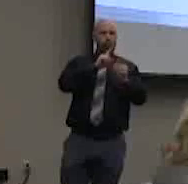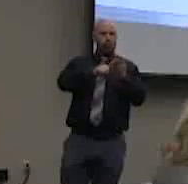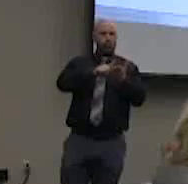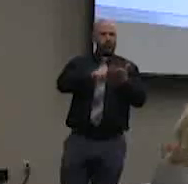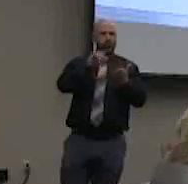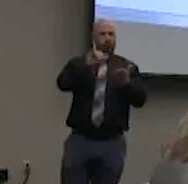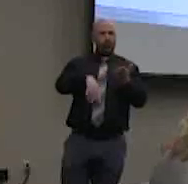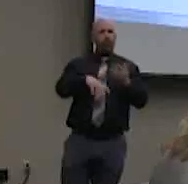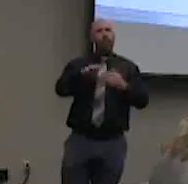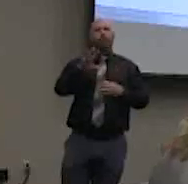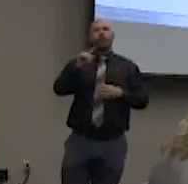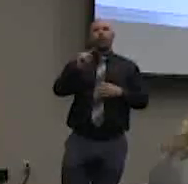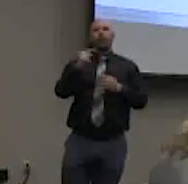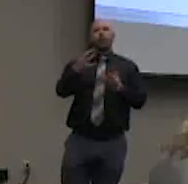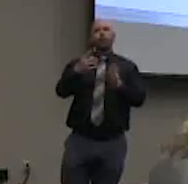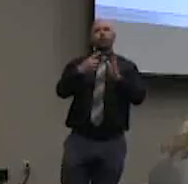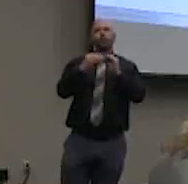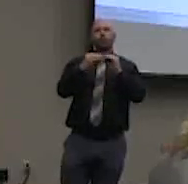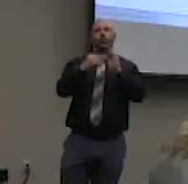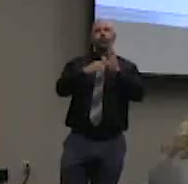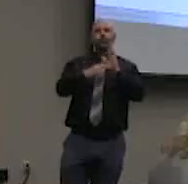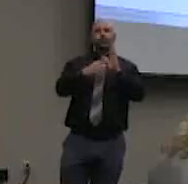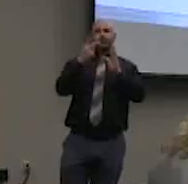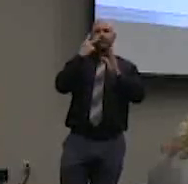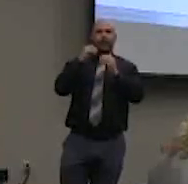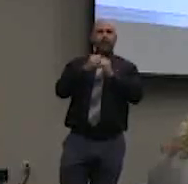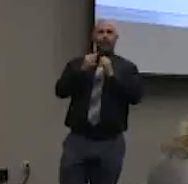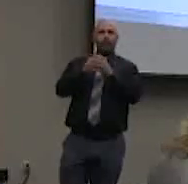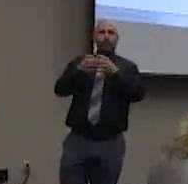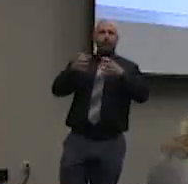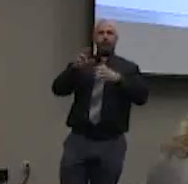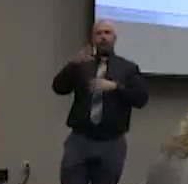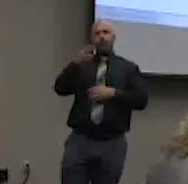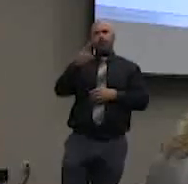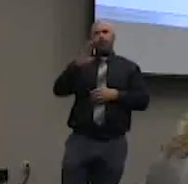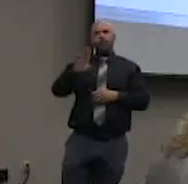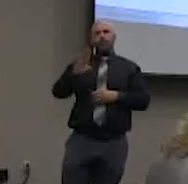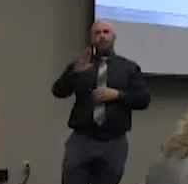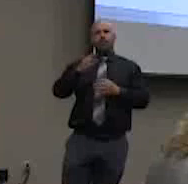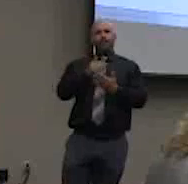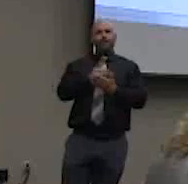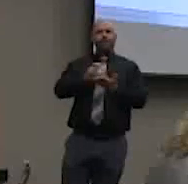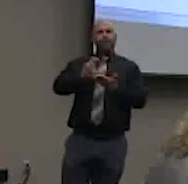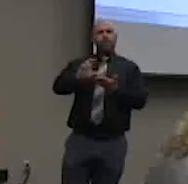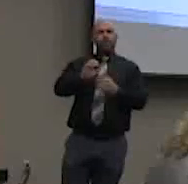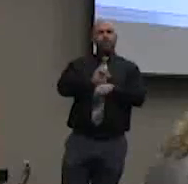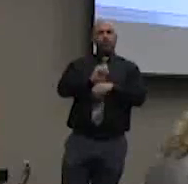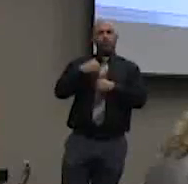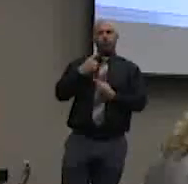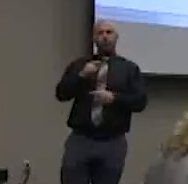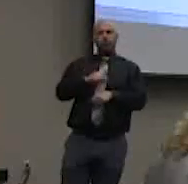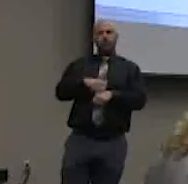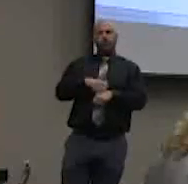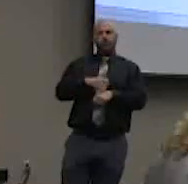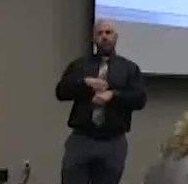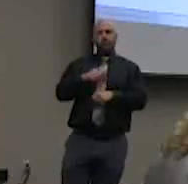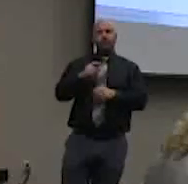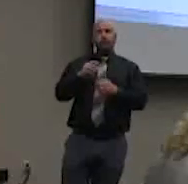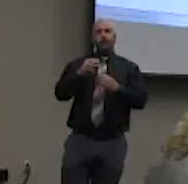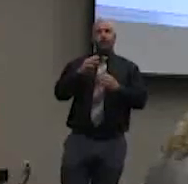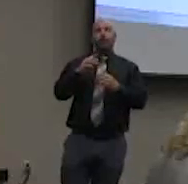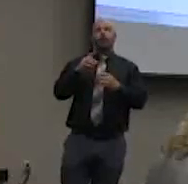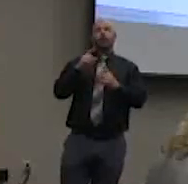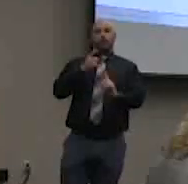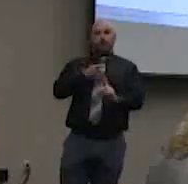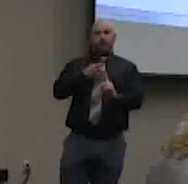build these hubs and fund this work over time. All as a lead up to any edits or additions you all will want to make to